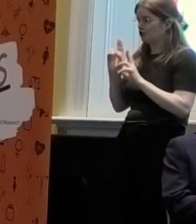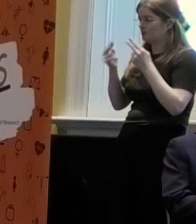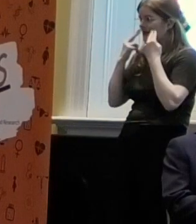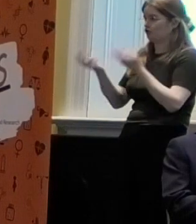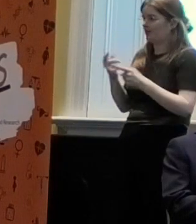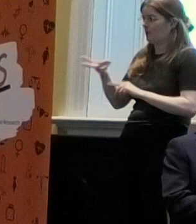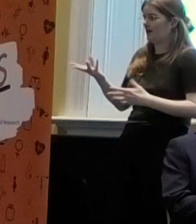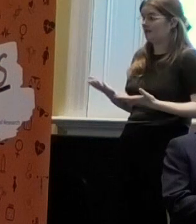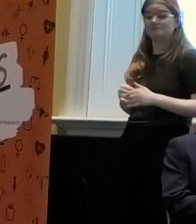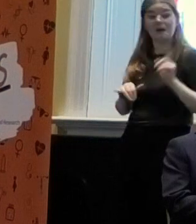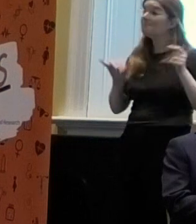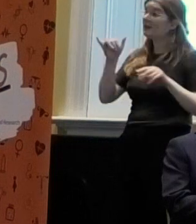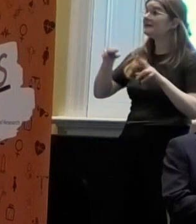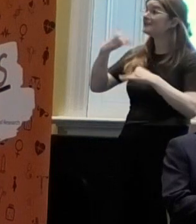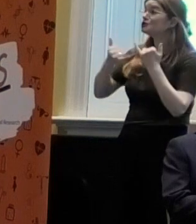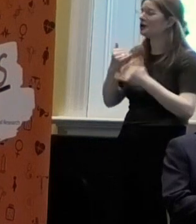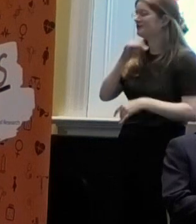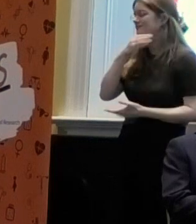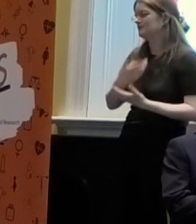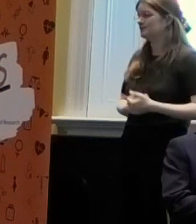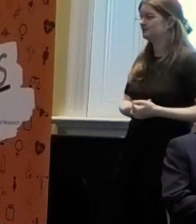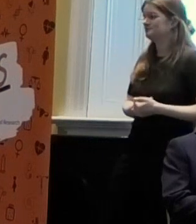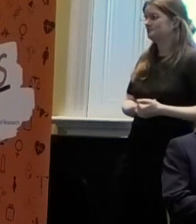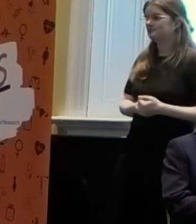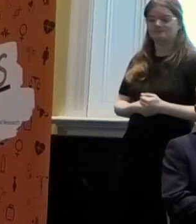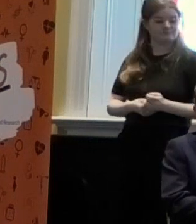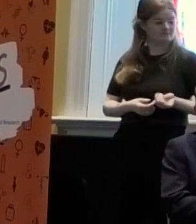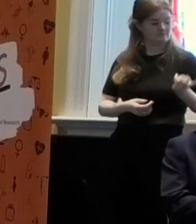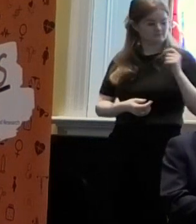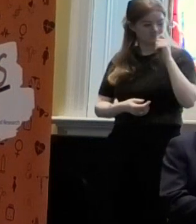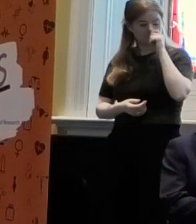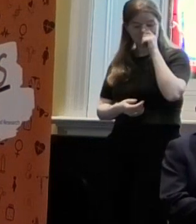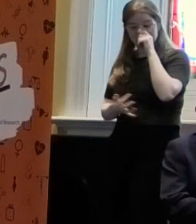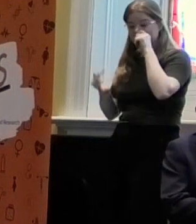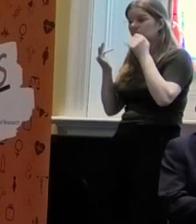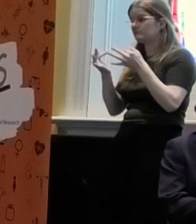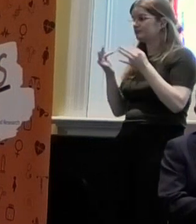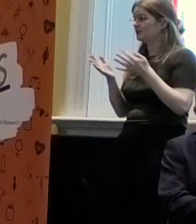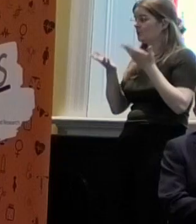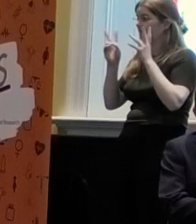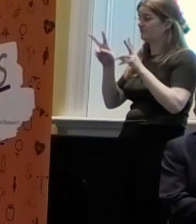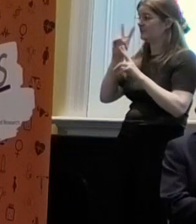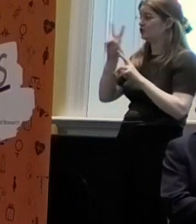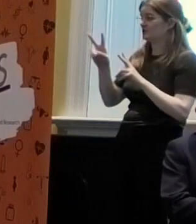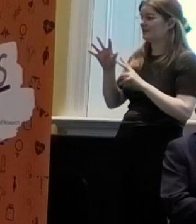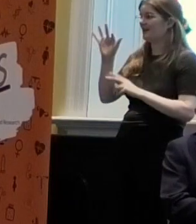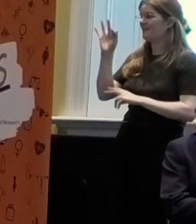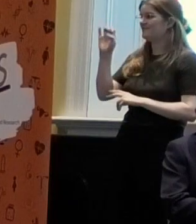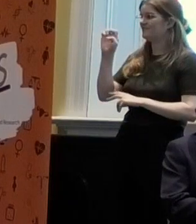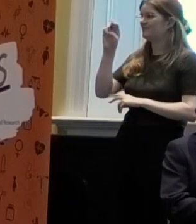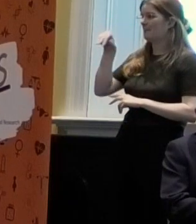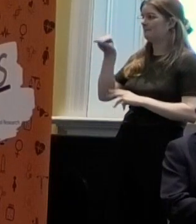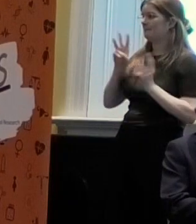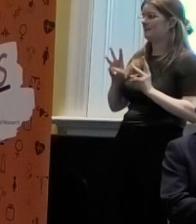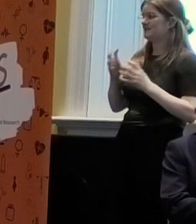know. Yeah, maybe next year. Yeah. Next year. Thank you, Jen. And I think certainly we've seen, you know, femtech is